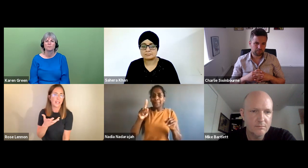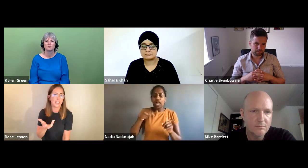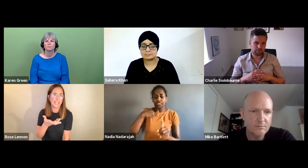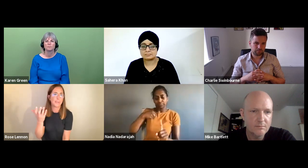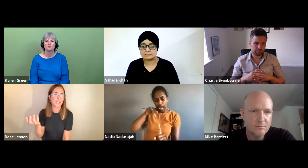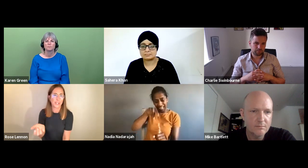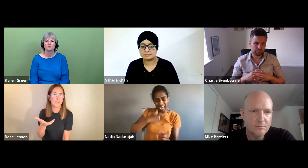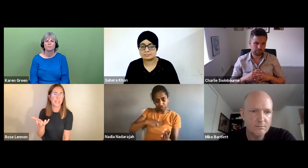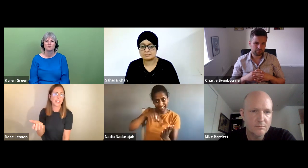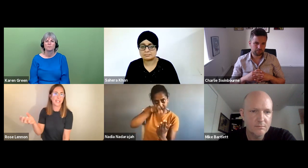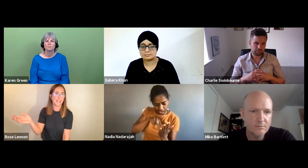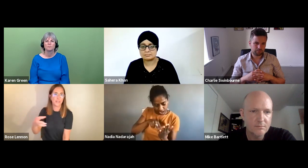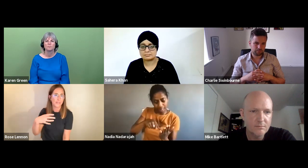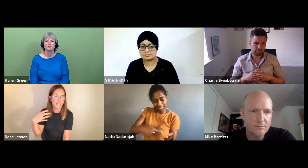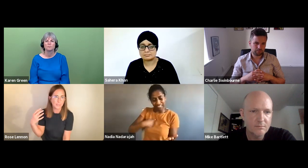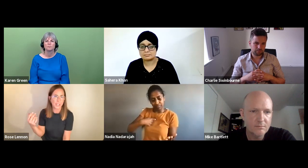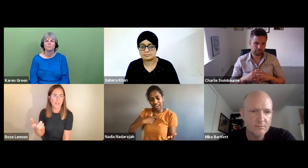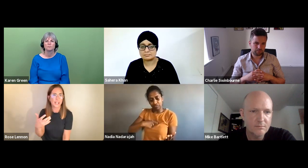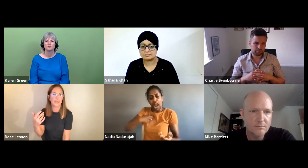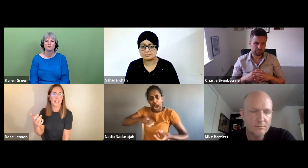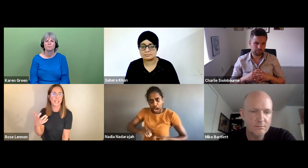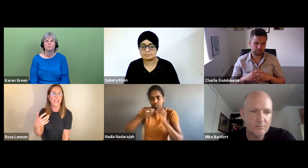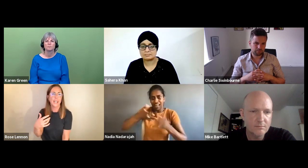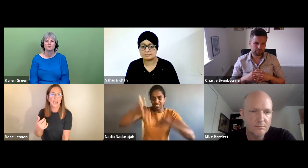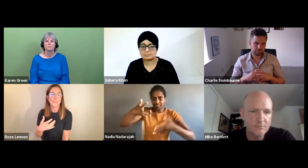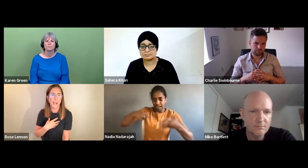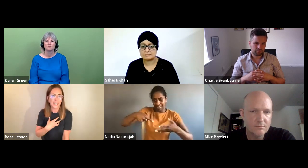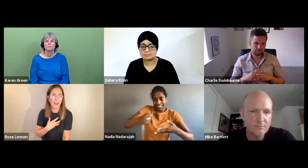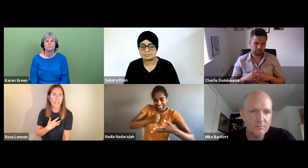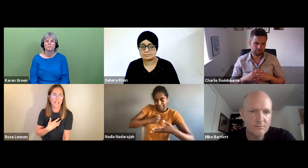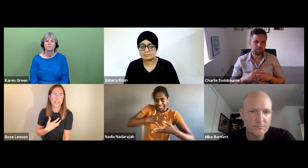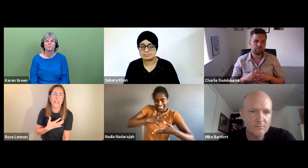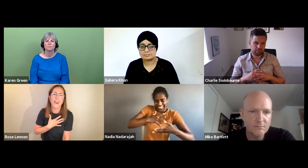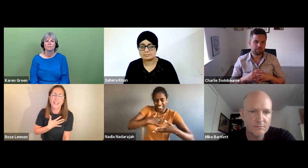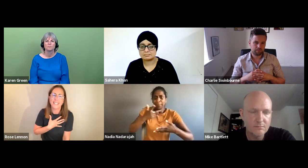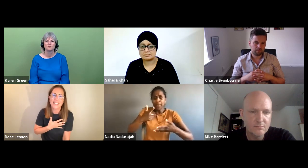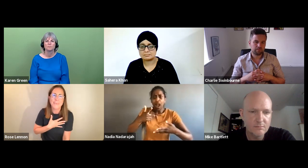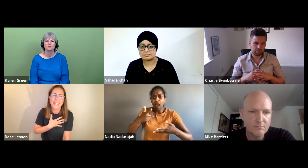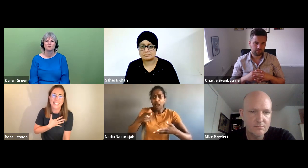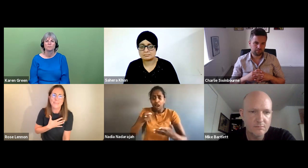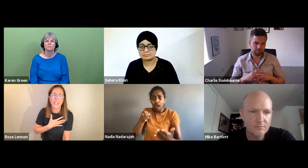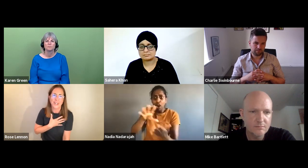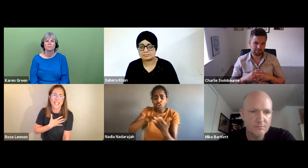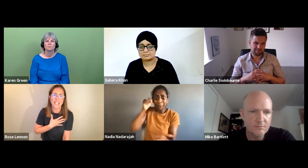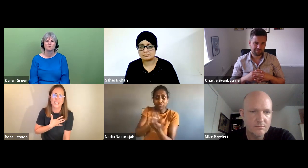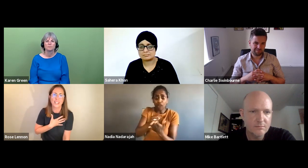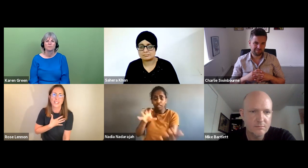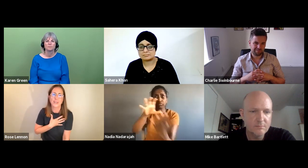They tend to be just human, and then they're drafted in by the director. And I think it's my character. So then it's me, it's my translation. So